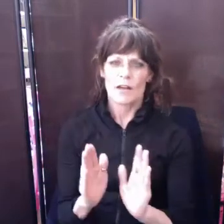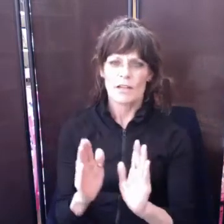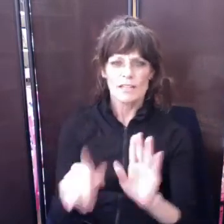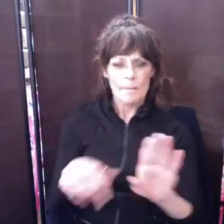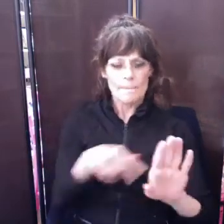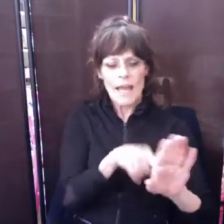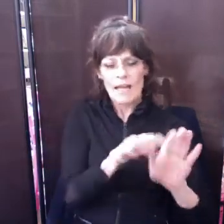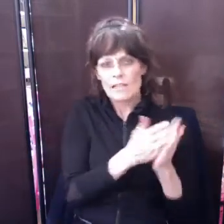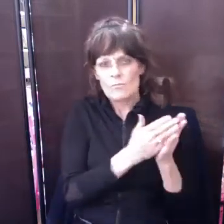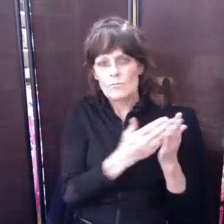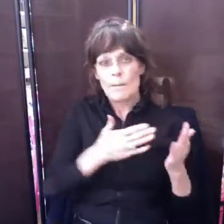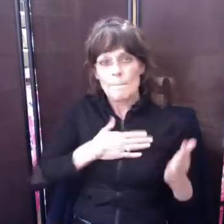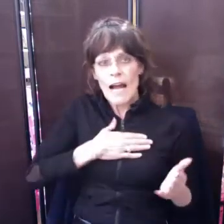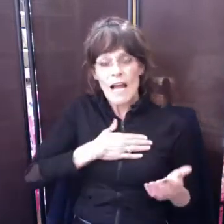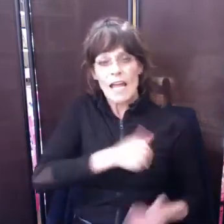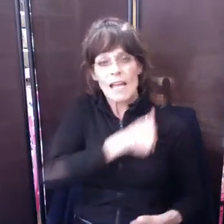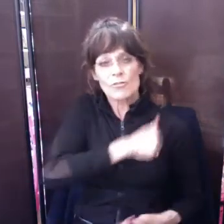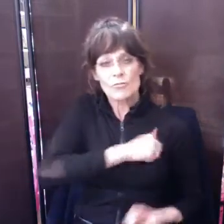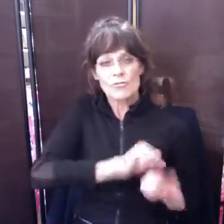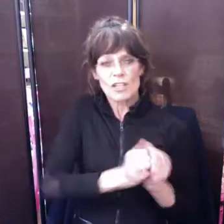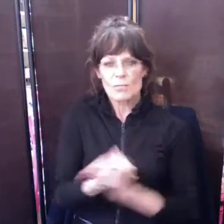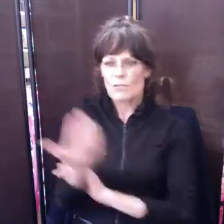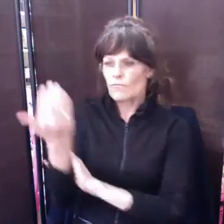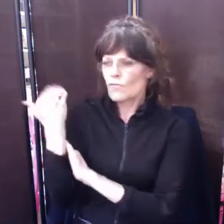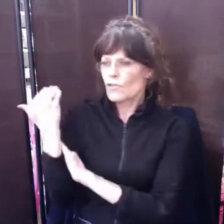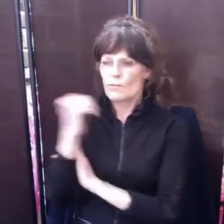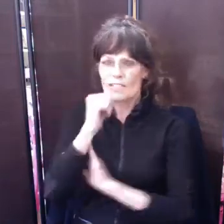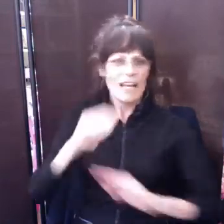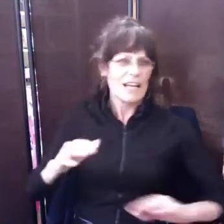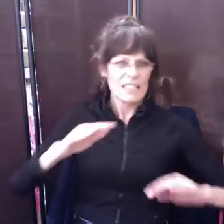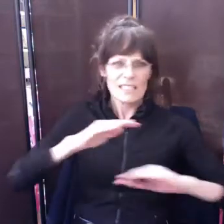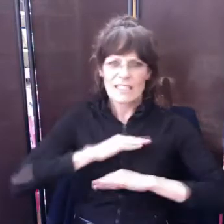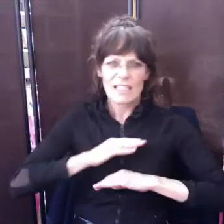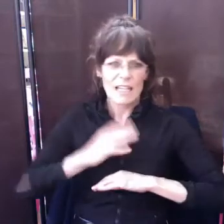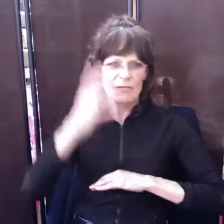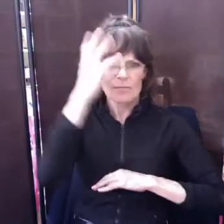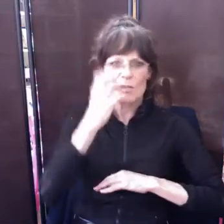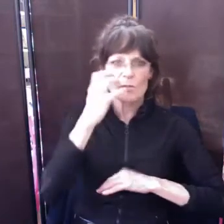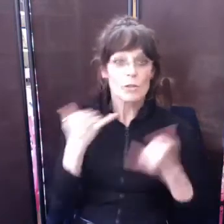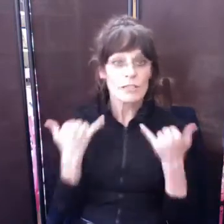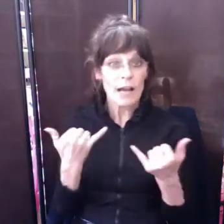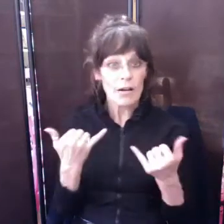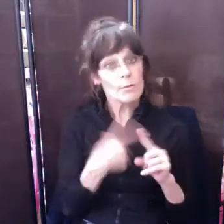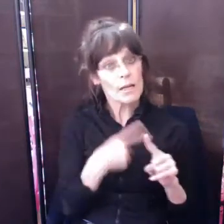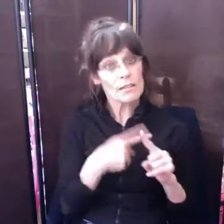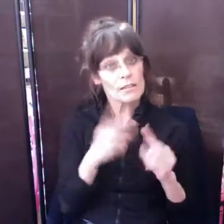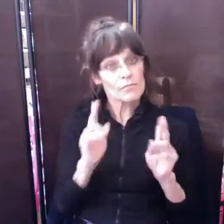attitude. You know, I was a miserable malcontent when I came to the program, and I'm a fairly positive person. You know, I wouldn't say that I